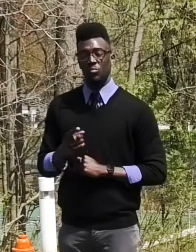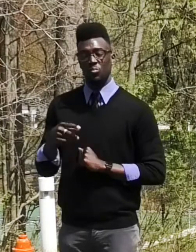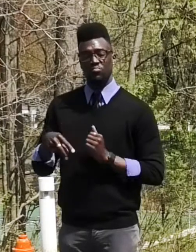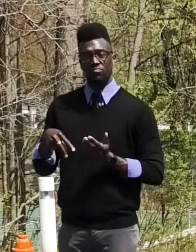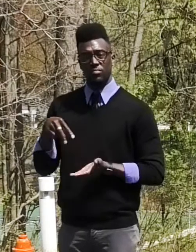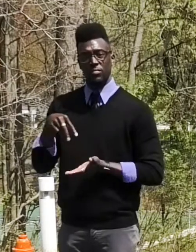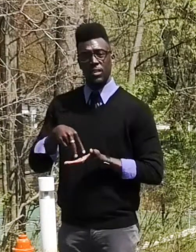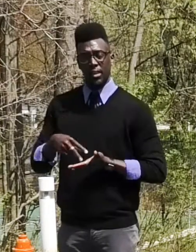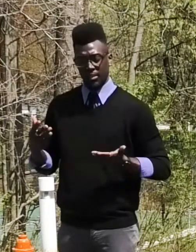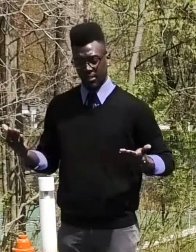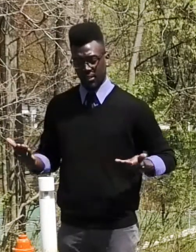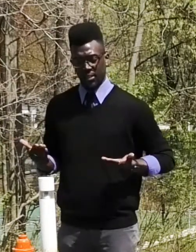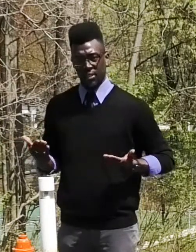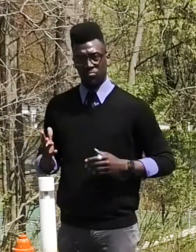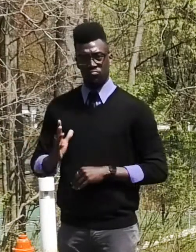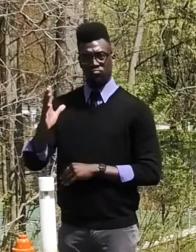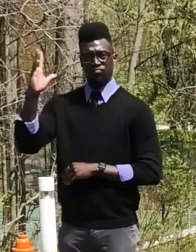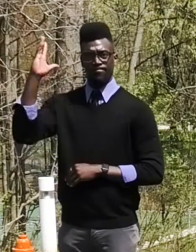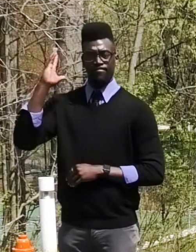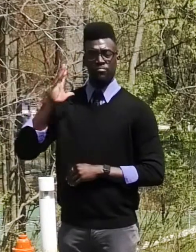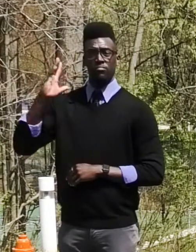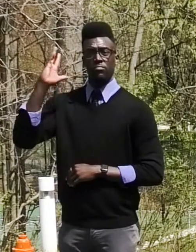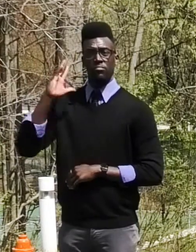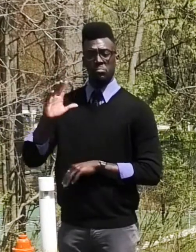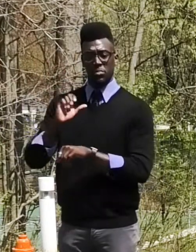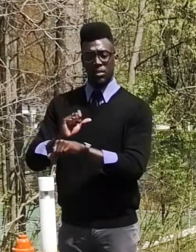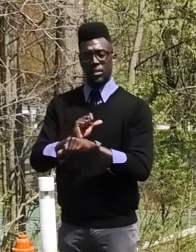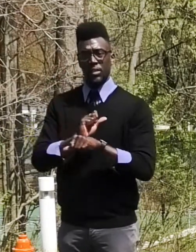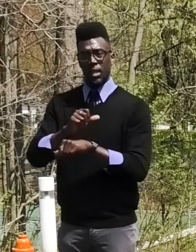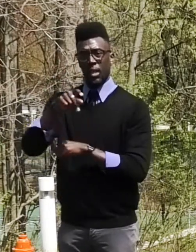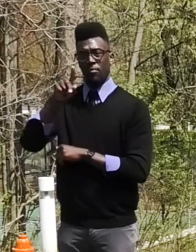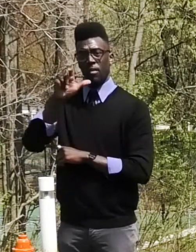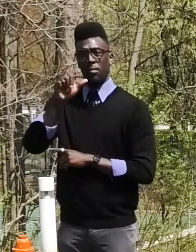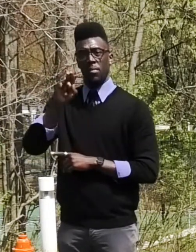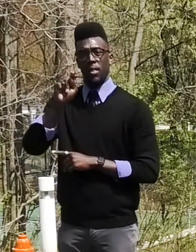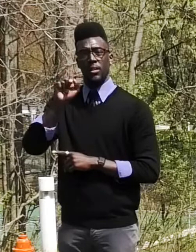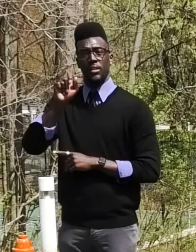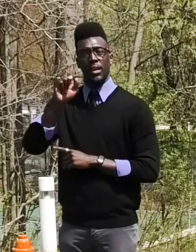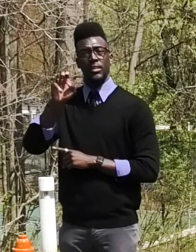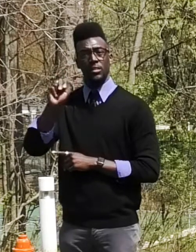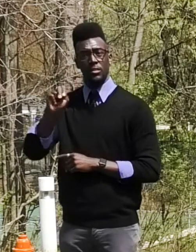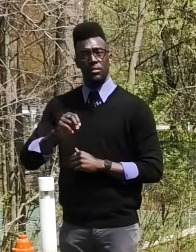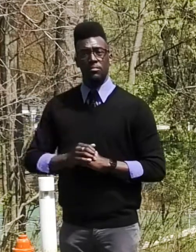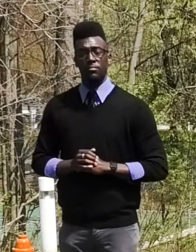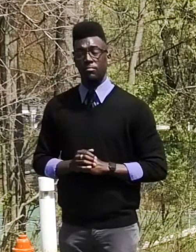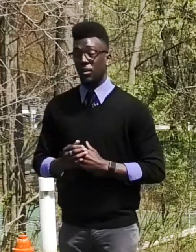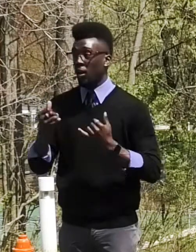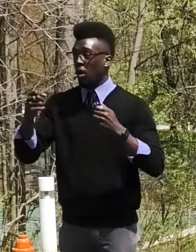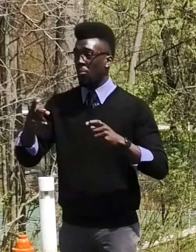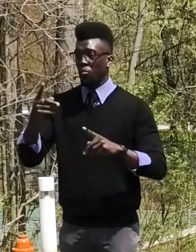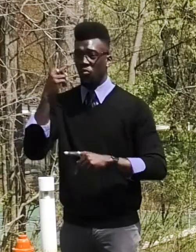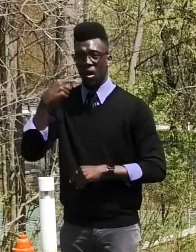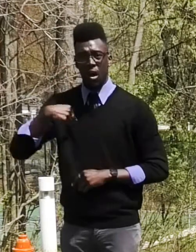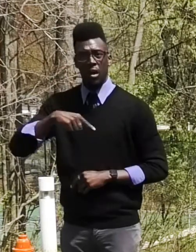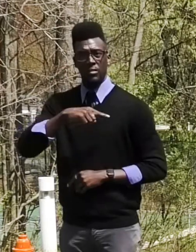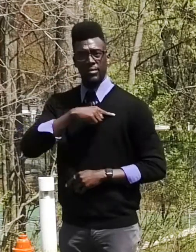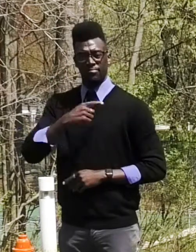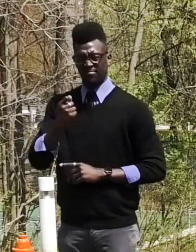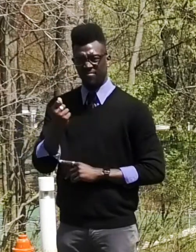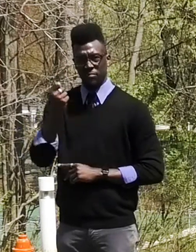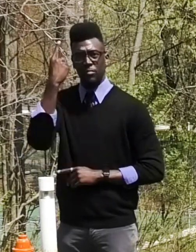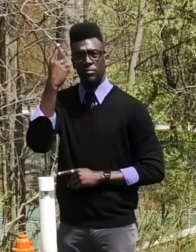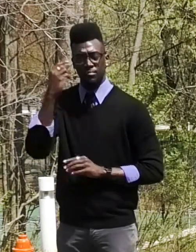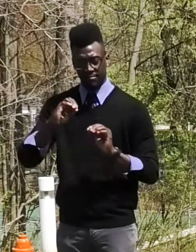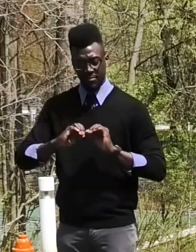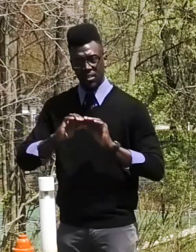grounds of a former slave plantation. This is an opportunity for us to understand